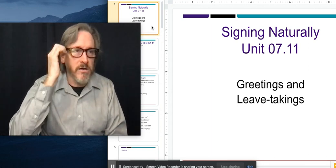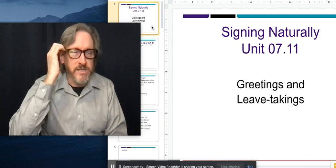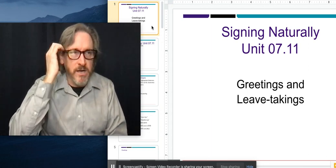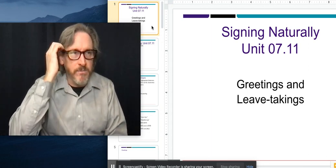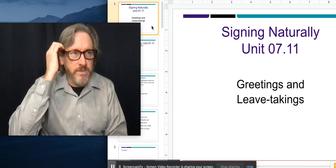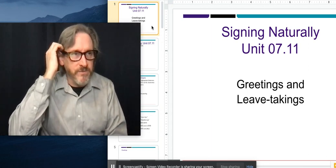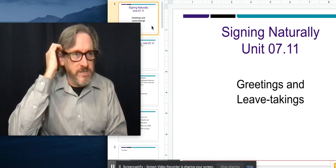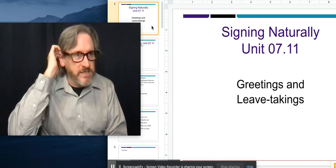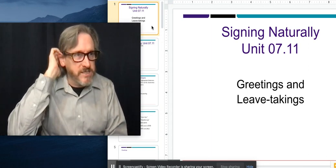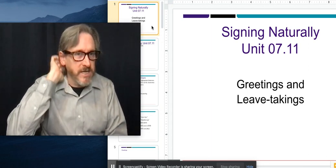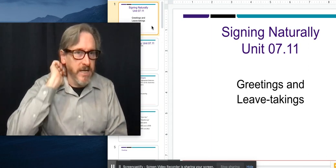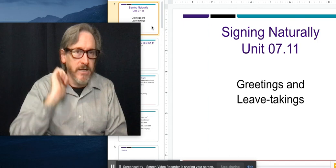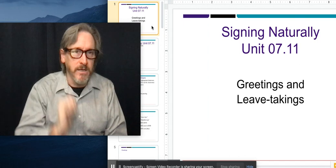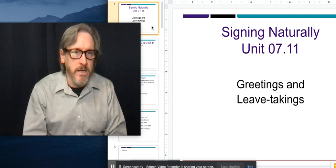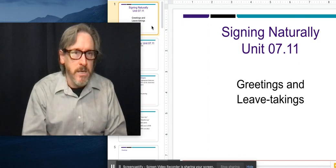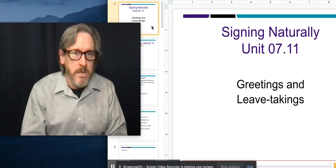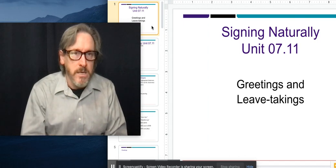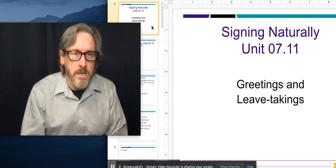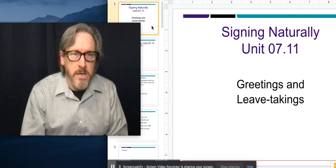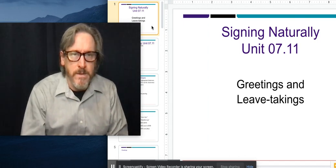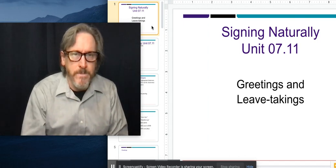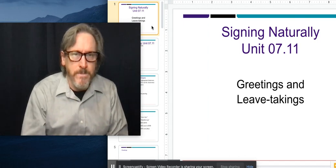There are some differences in